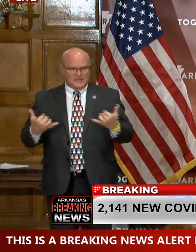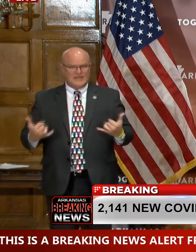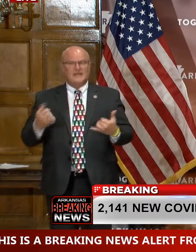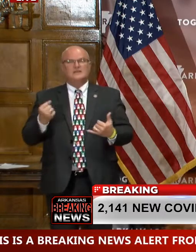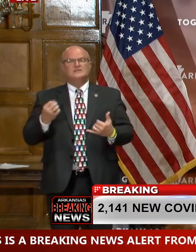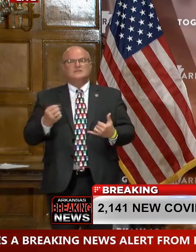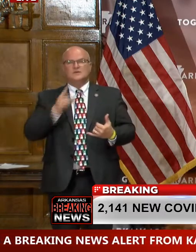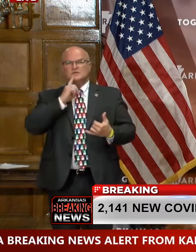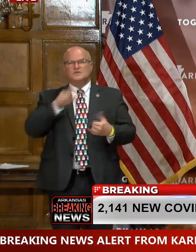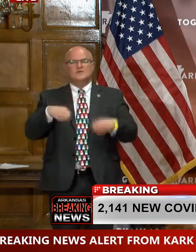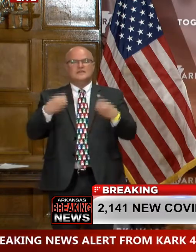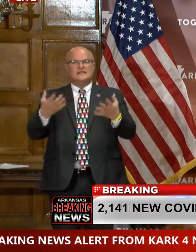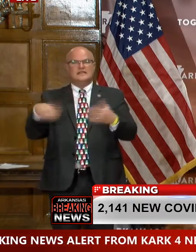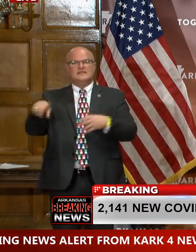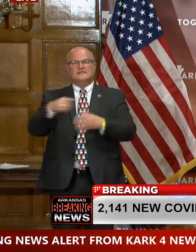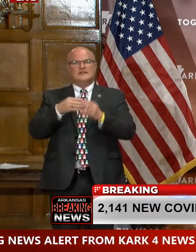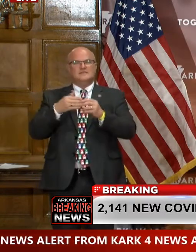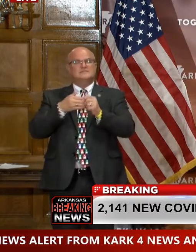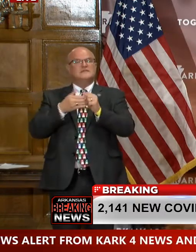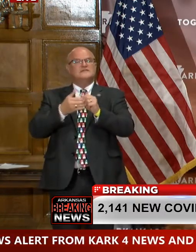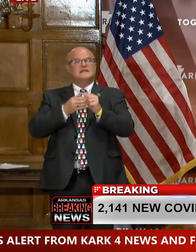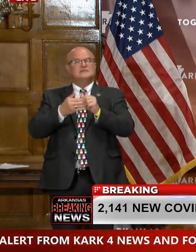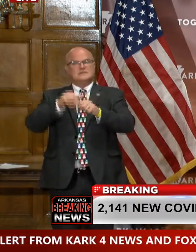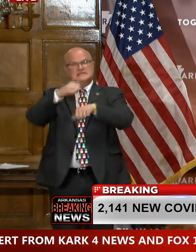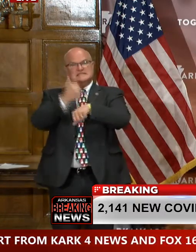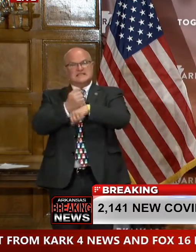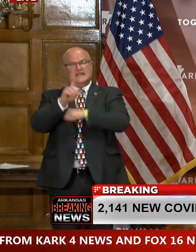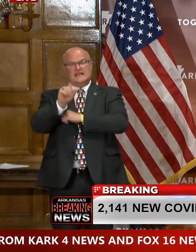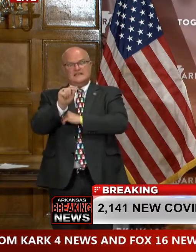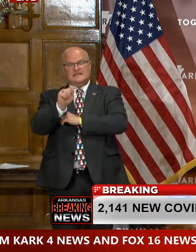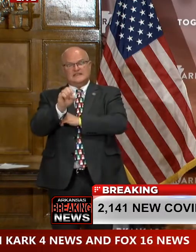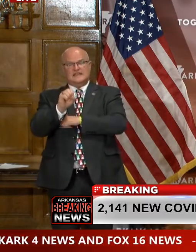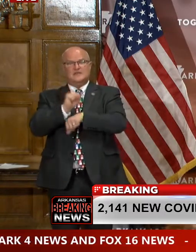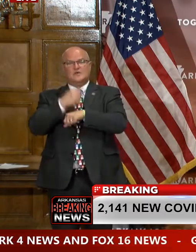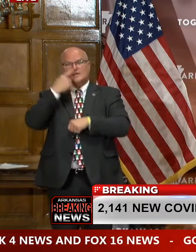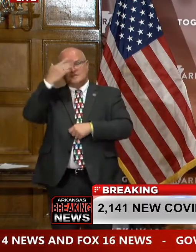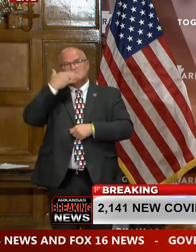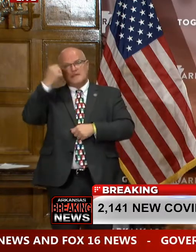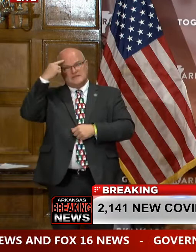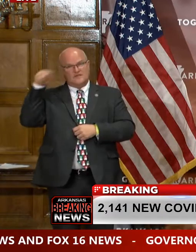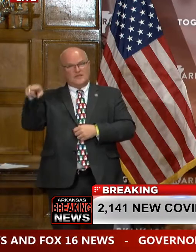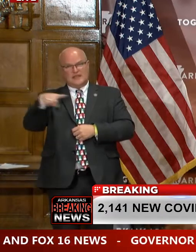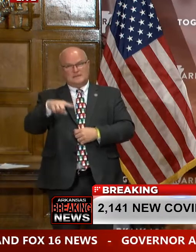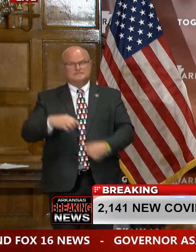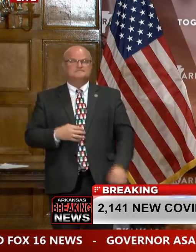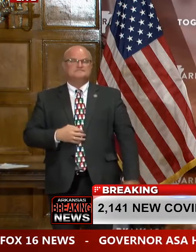so I certainly give them the leeway to set that date that works for them.